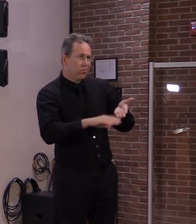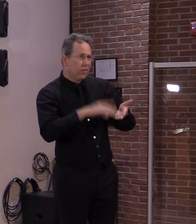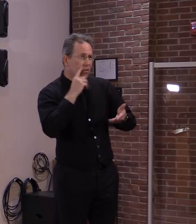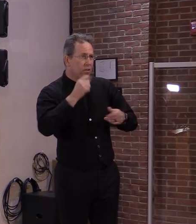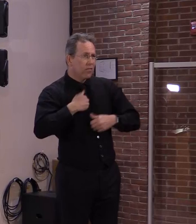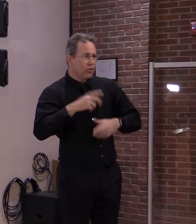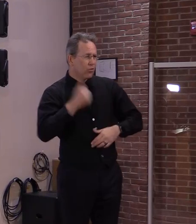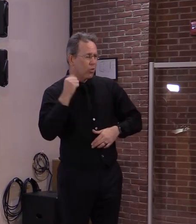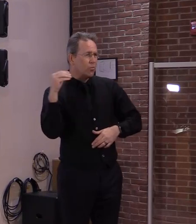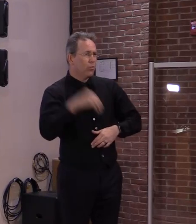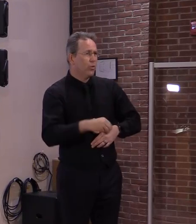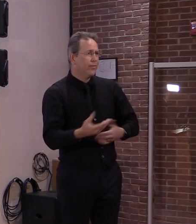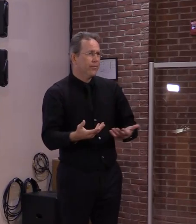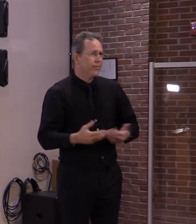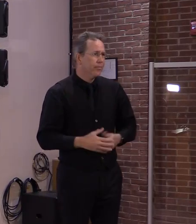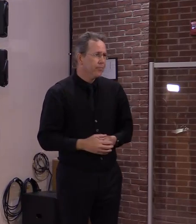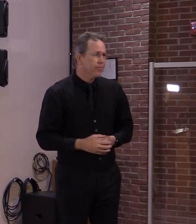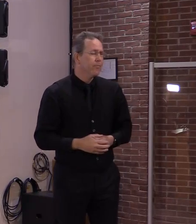Greg, the county carrier.